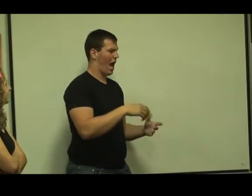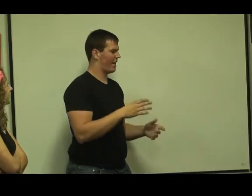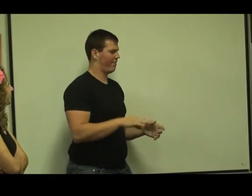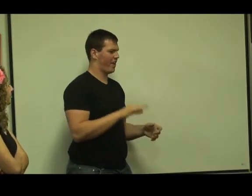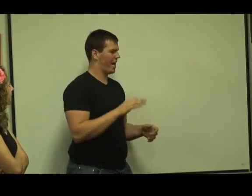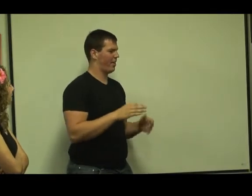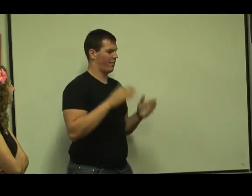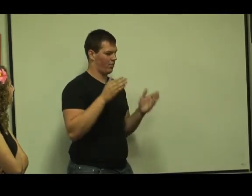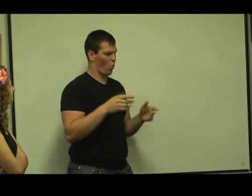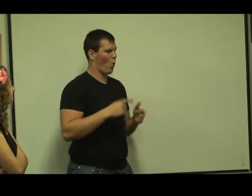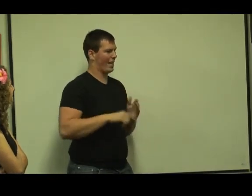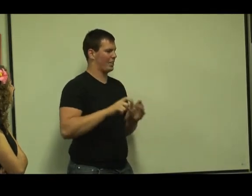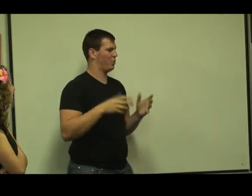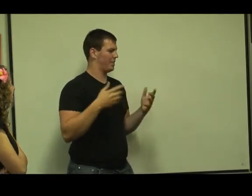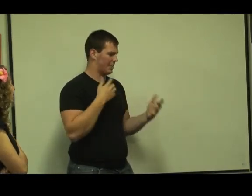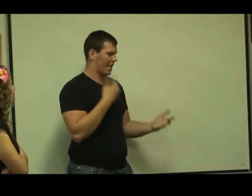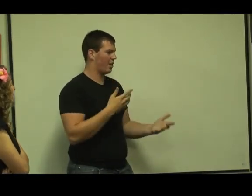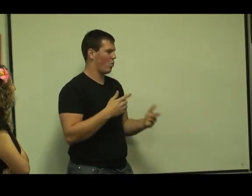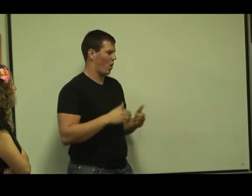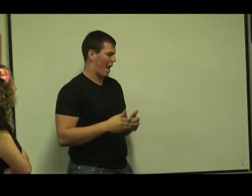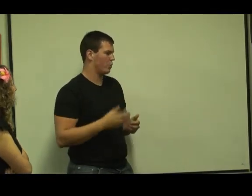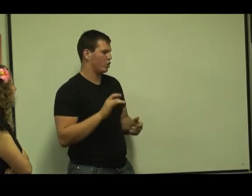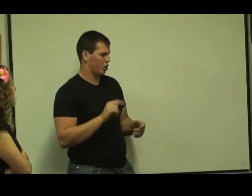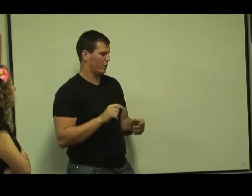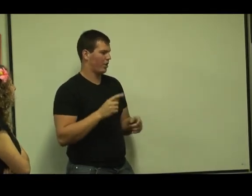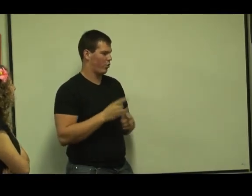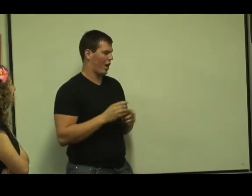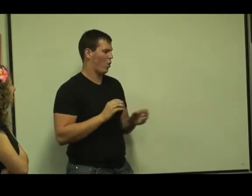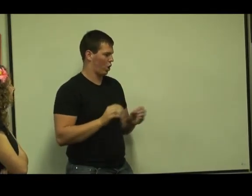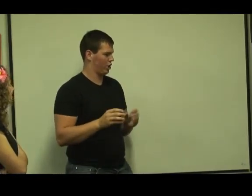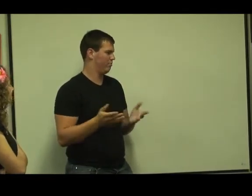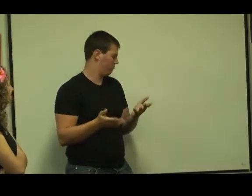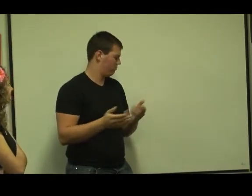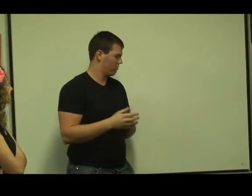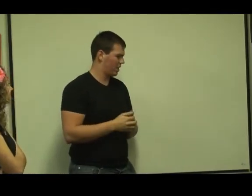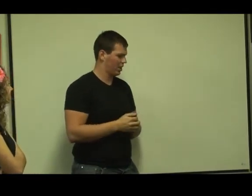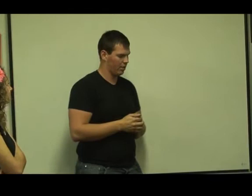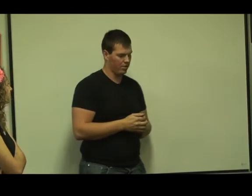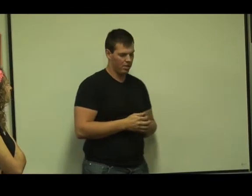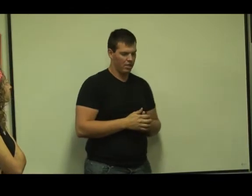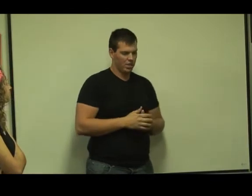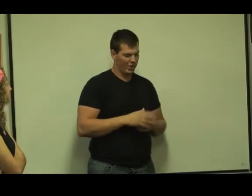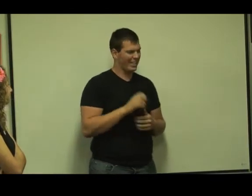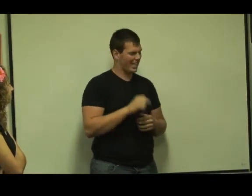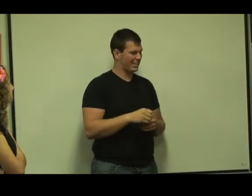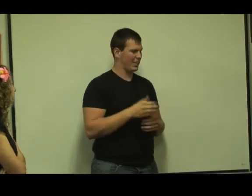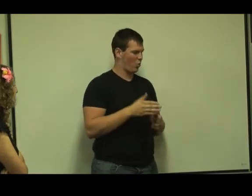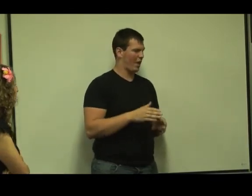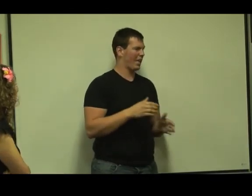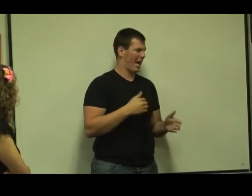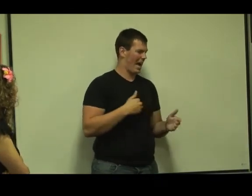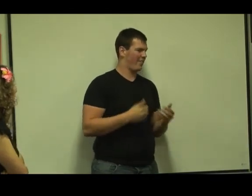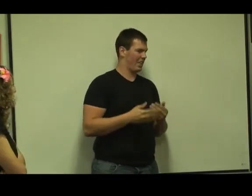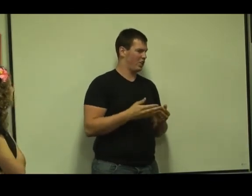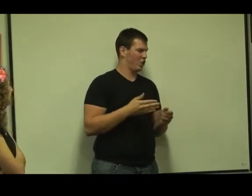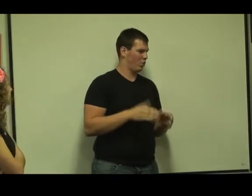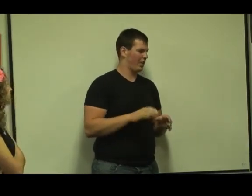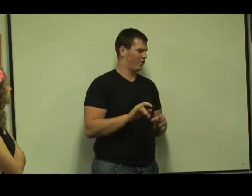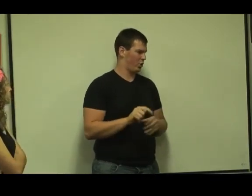I can buy what needs to be there, how to do it in the way I want it, kind of thing. Don't get in the way I had to eat the way you're